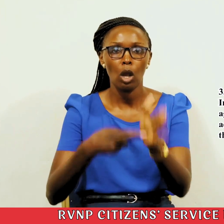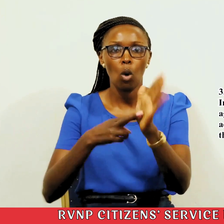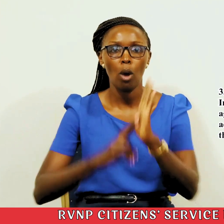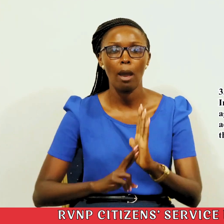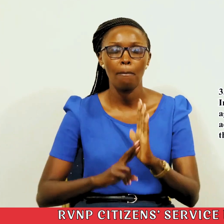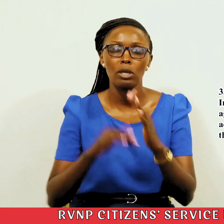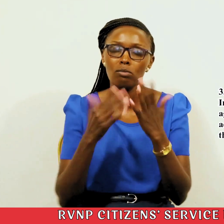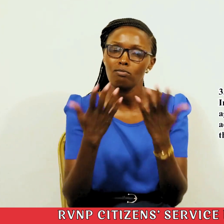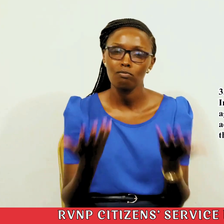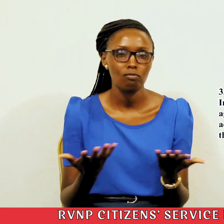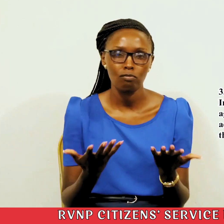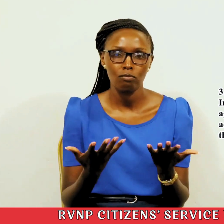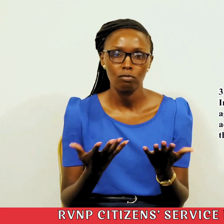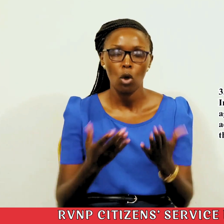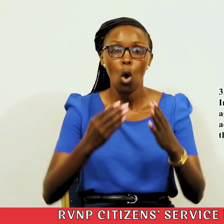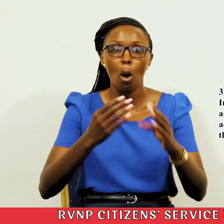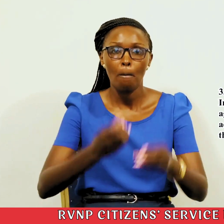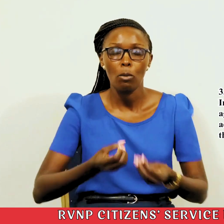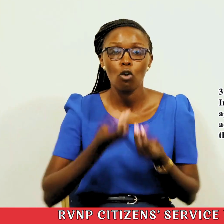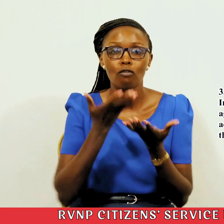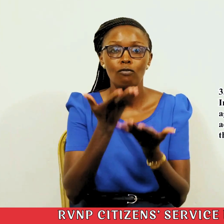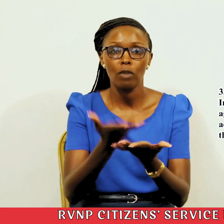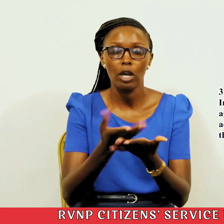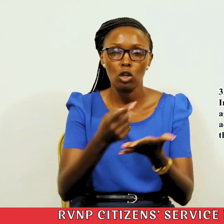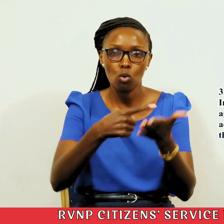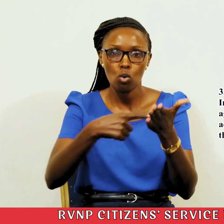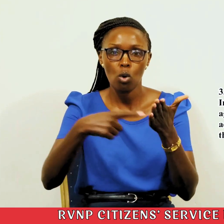is to provide correct addresses,